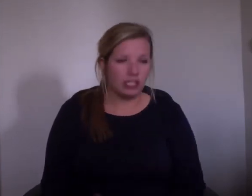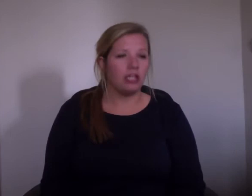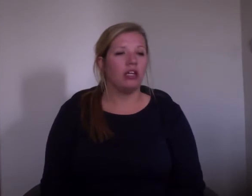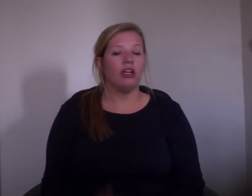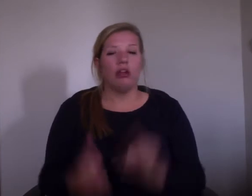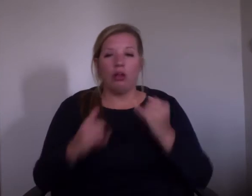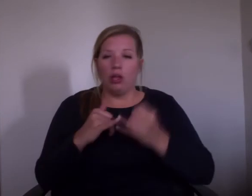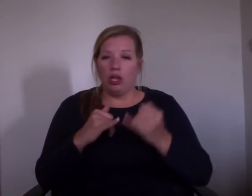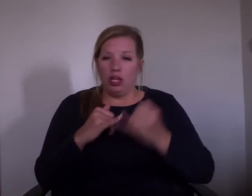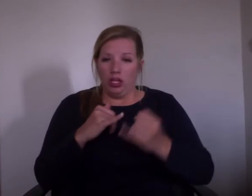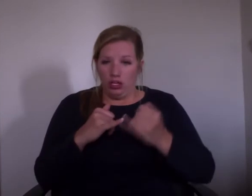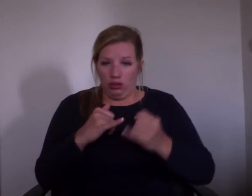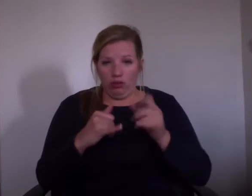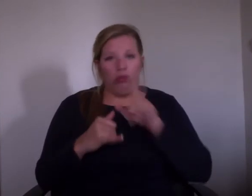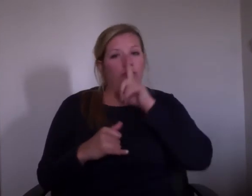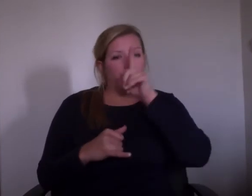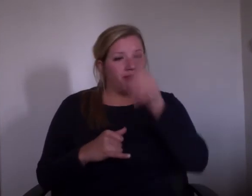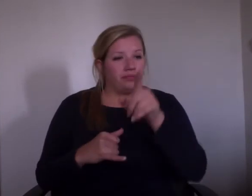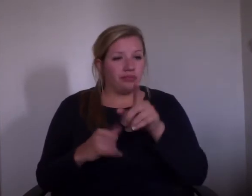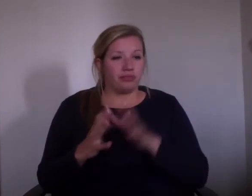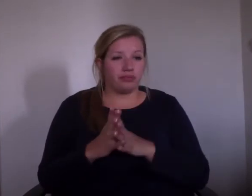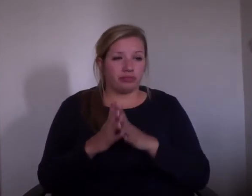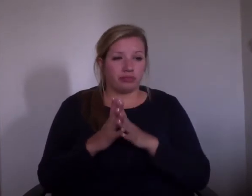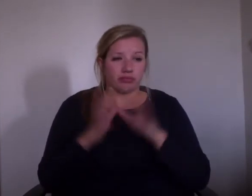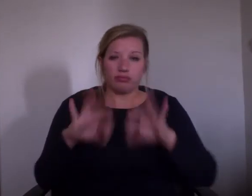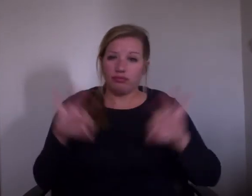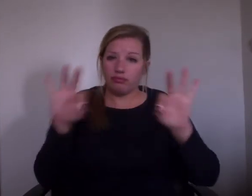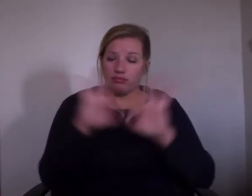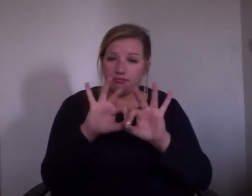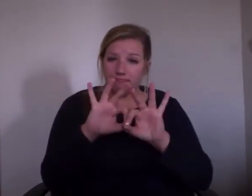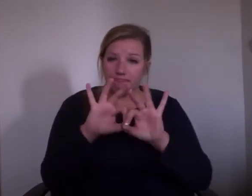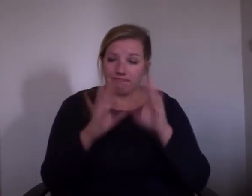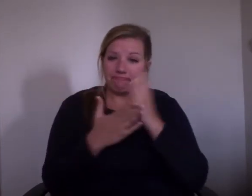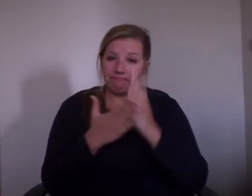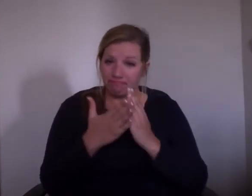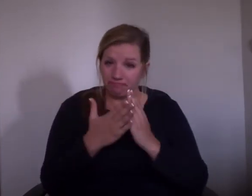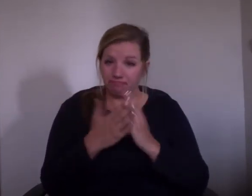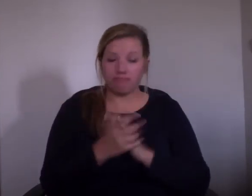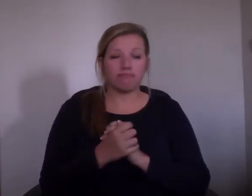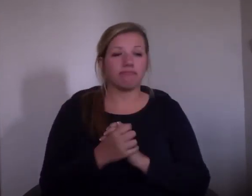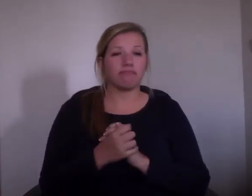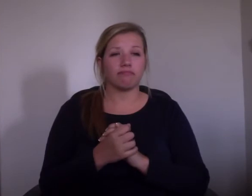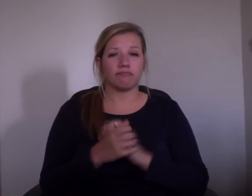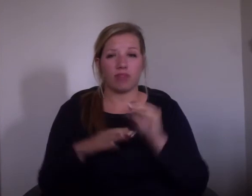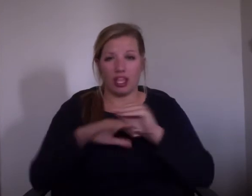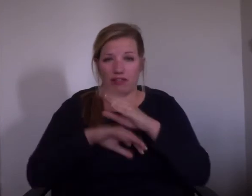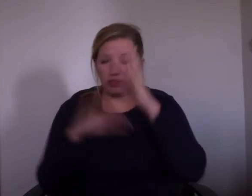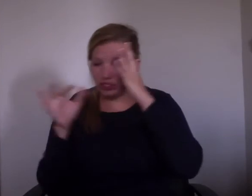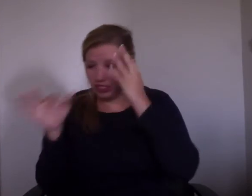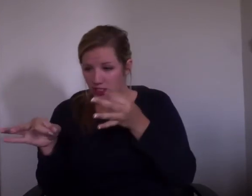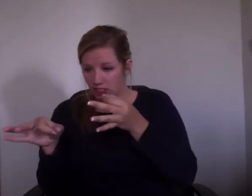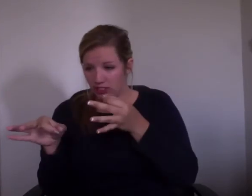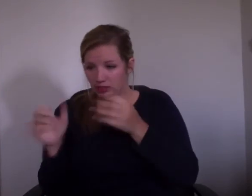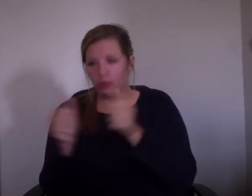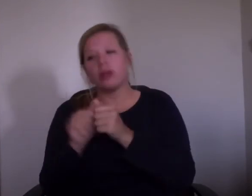Last, and probably the most significant factor that affected decision-making on the negative side, poor